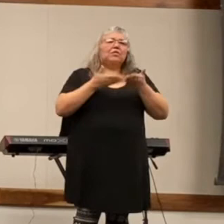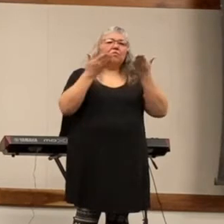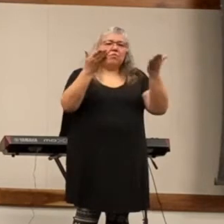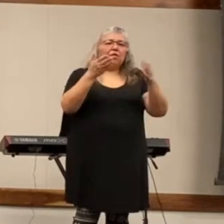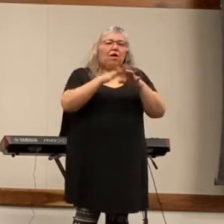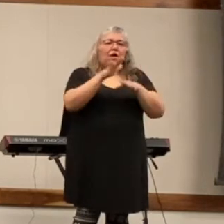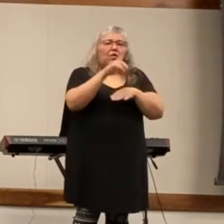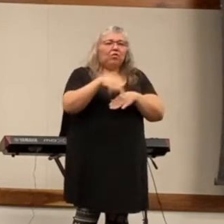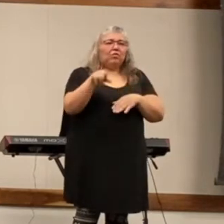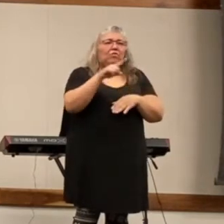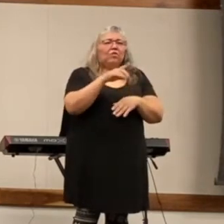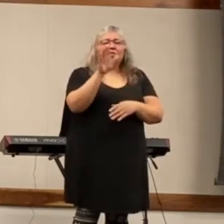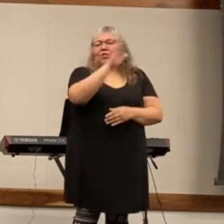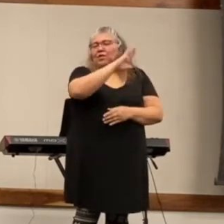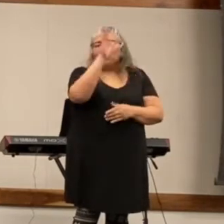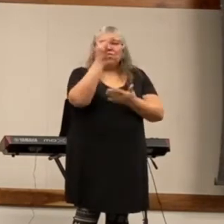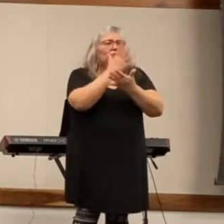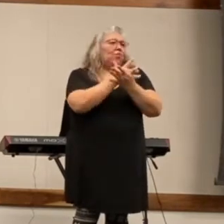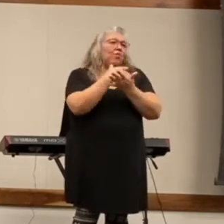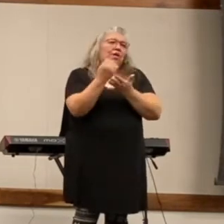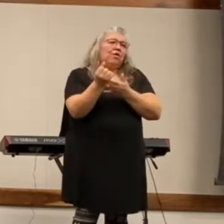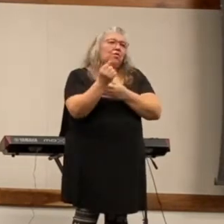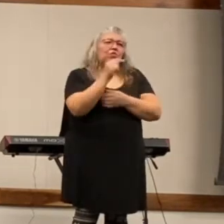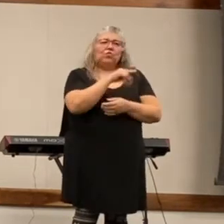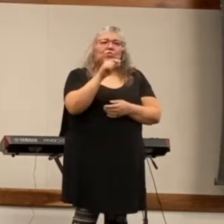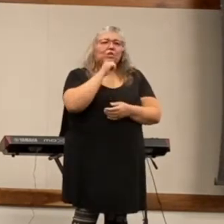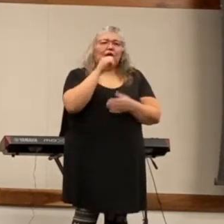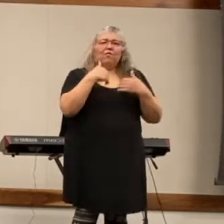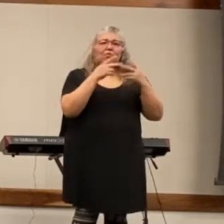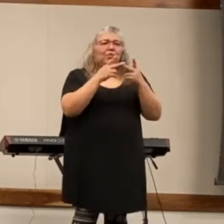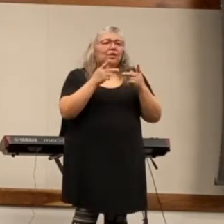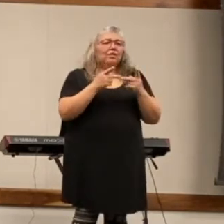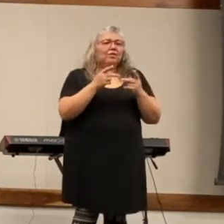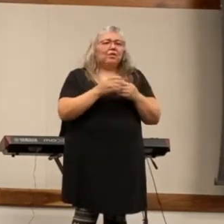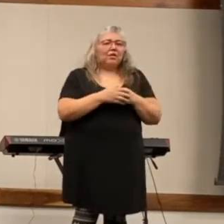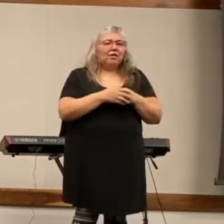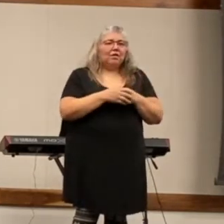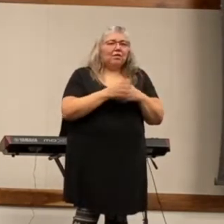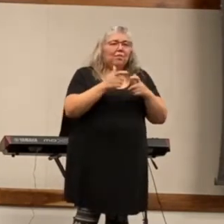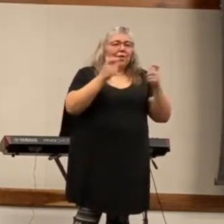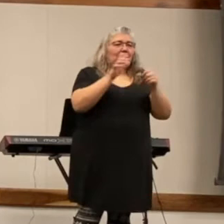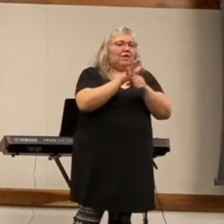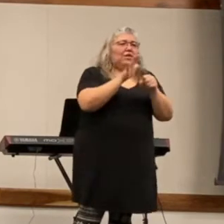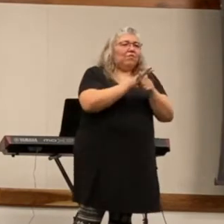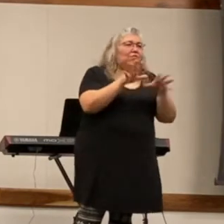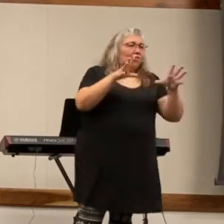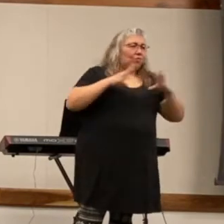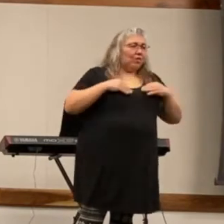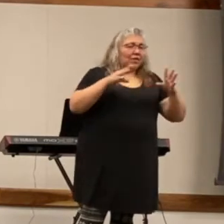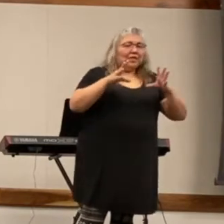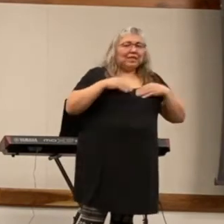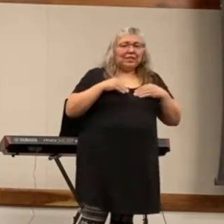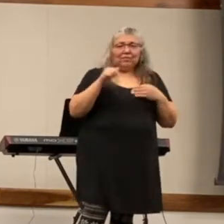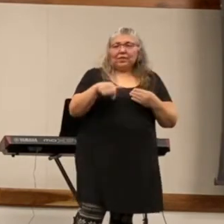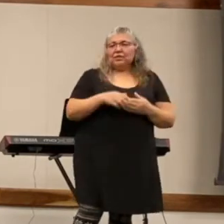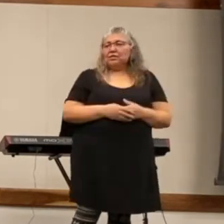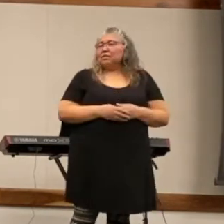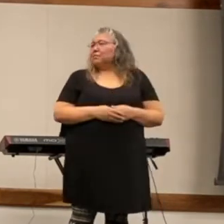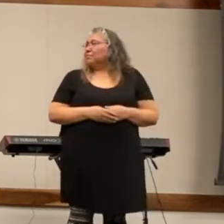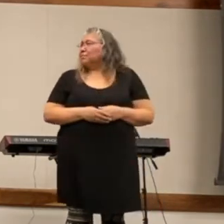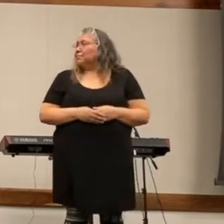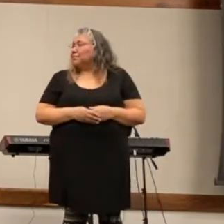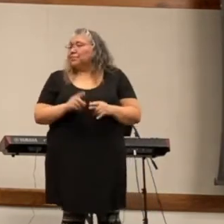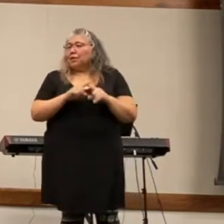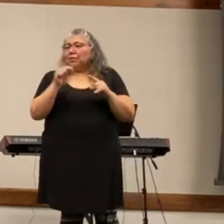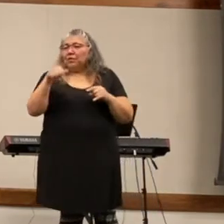you and it would never run out. You would not have a place. It says you will not have a place big enough to receive it. But here's